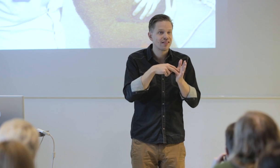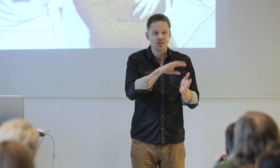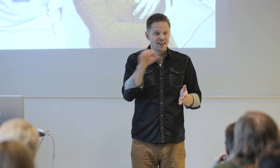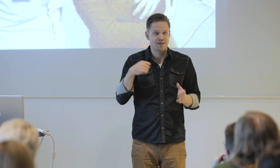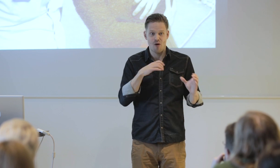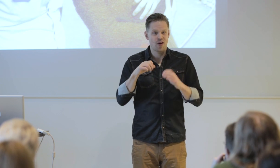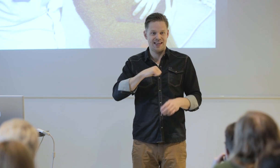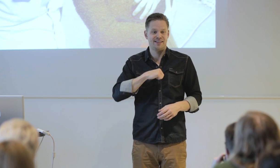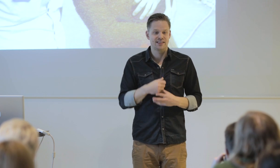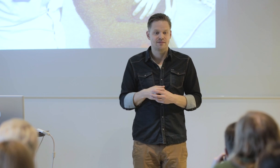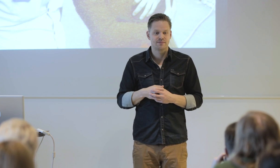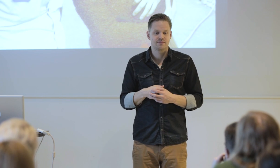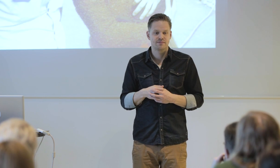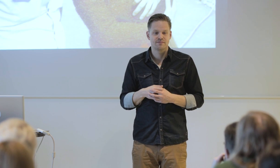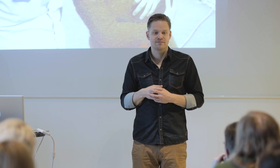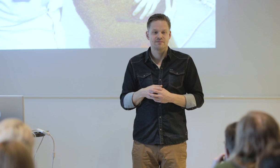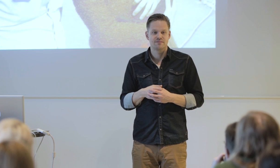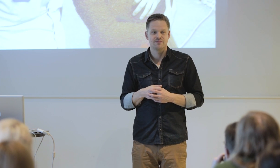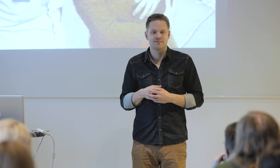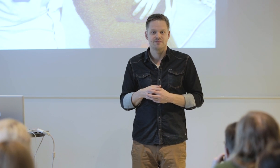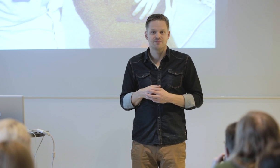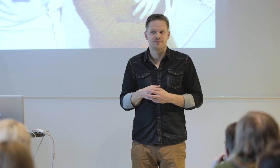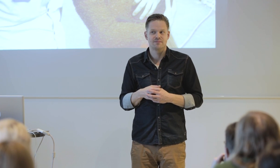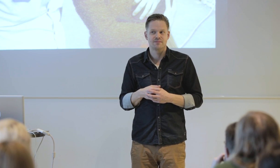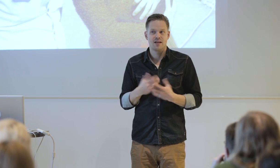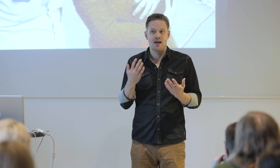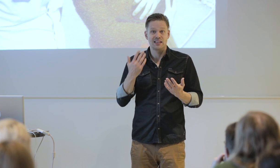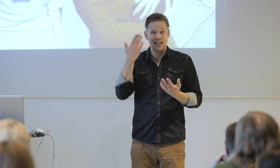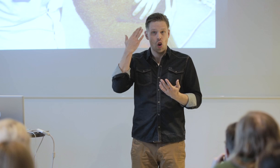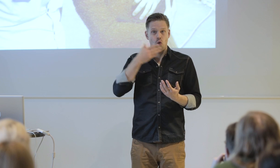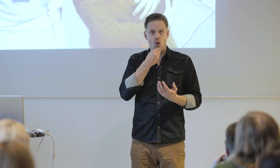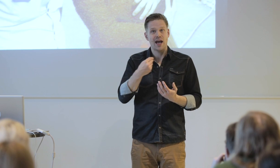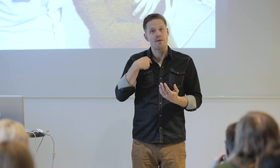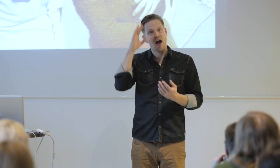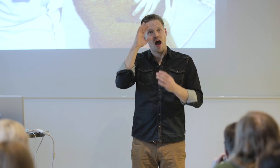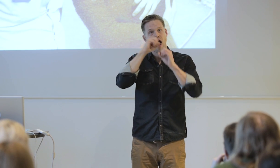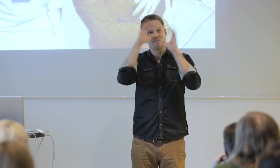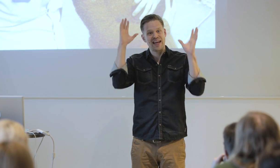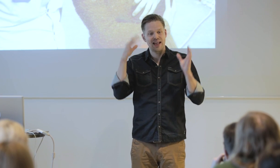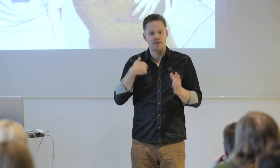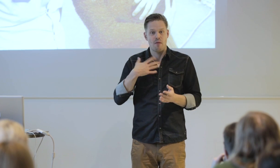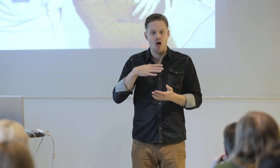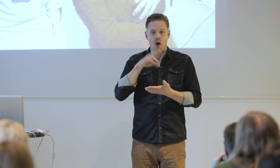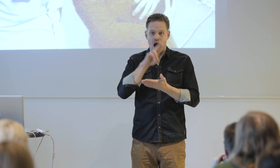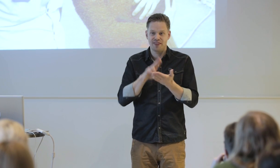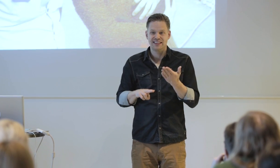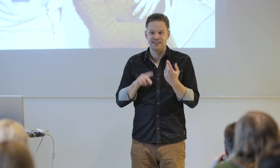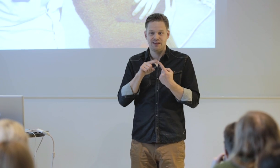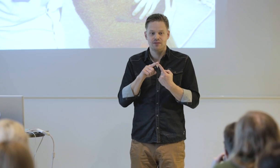hobbies, all my travels, all I was taken care of by myself. And at that time, when I was young, I wanted to be